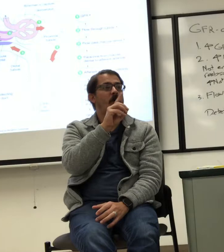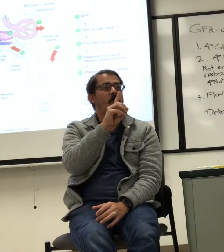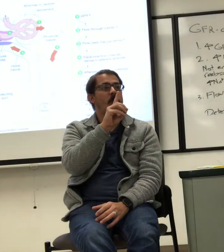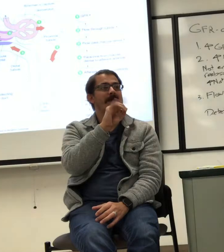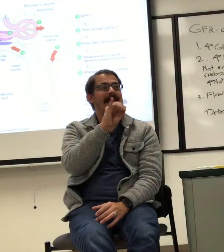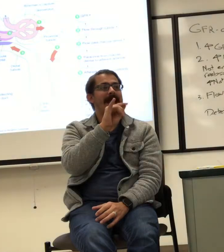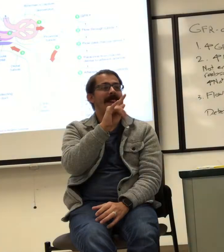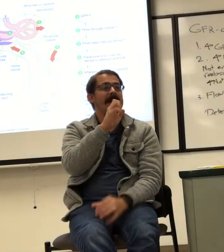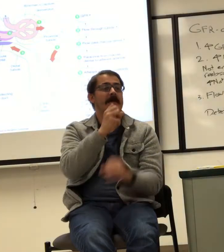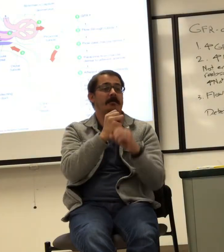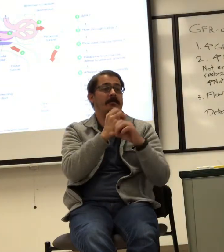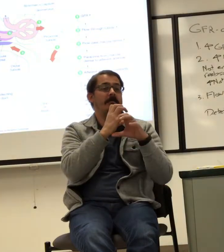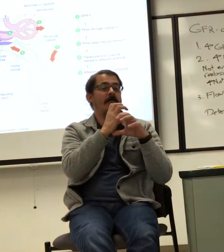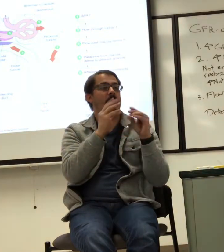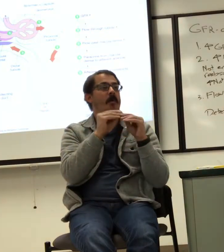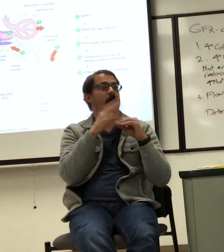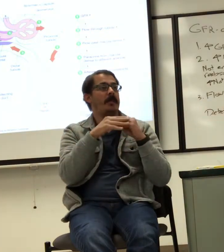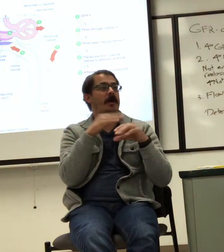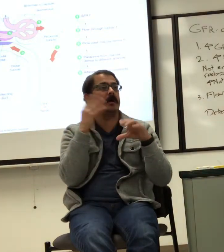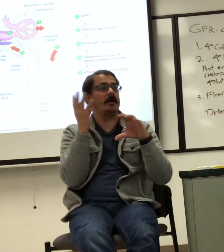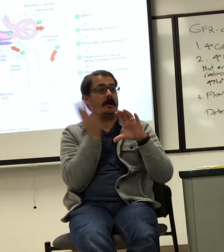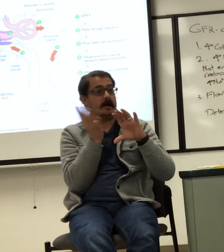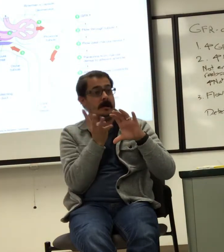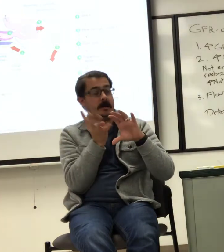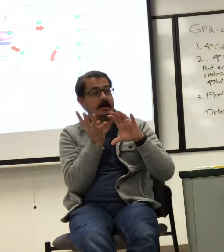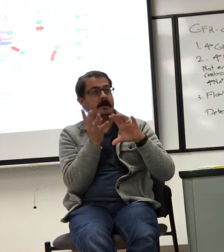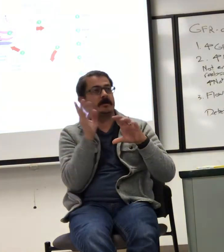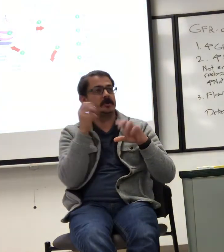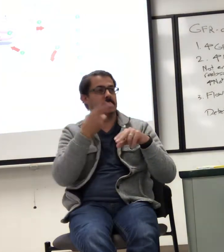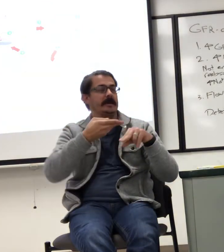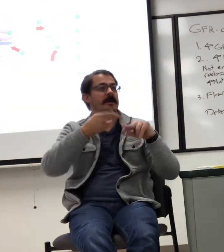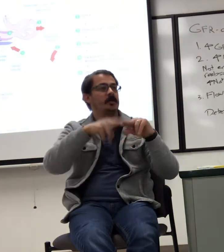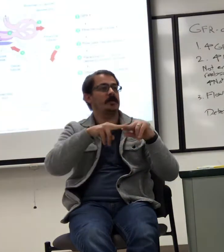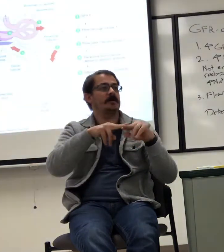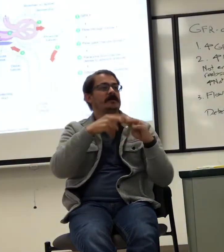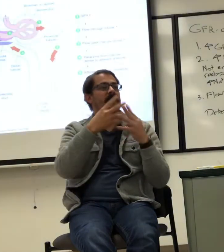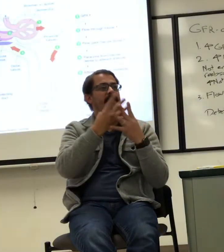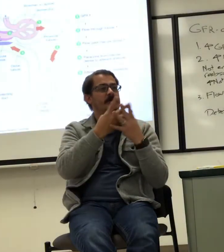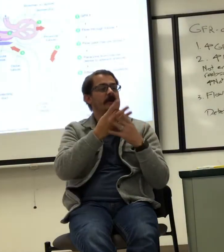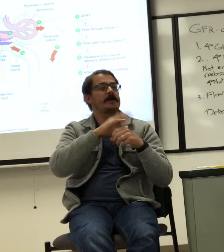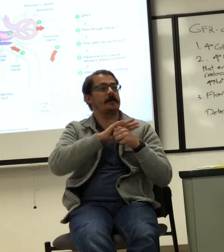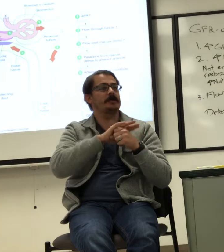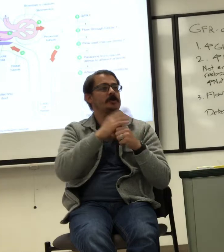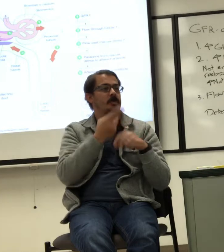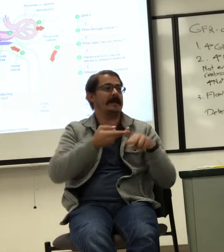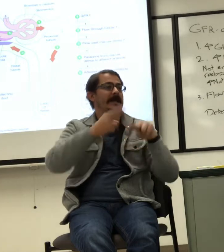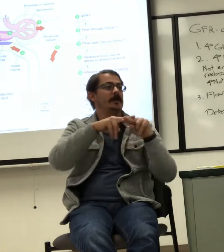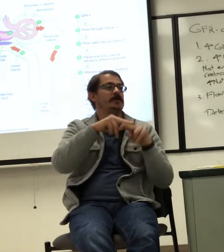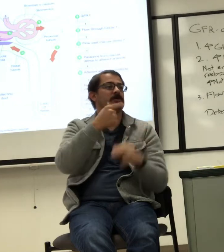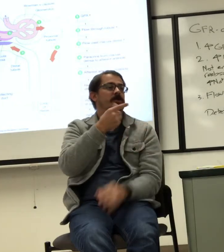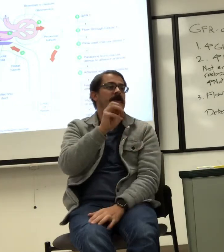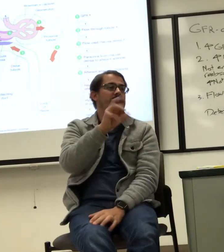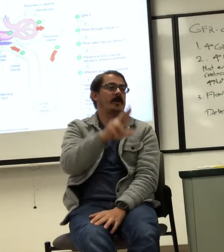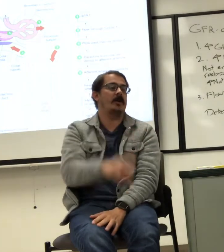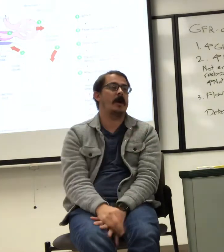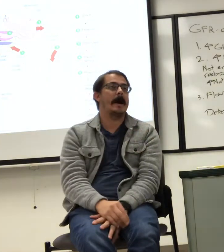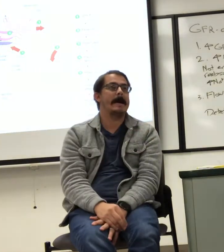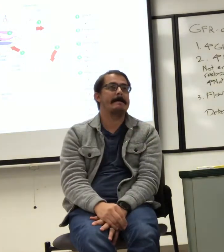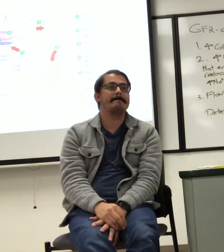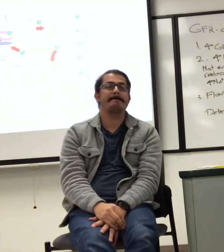vasodilates. And that should let more blood in, and that should increase the filtration pressure to increase the GFR. Okay.